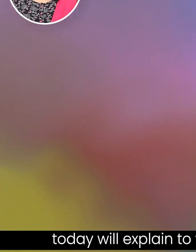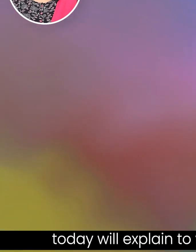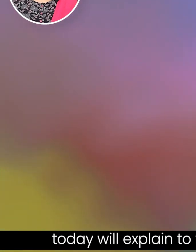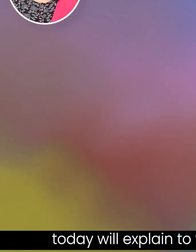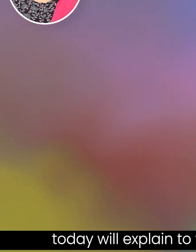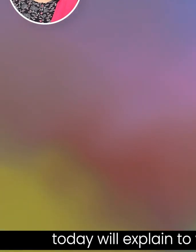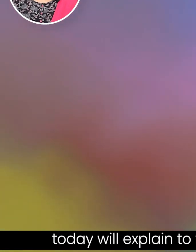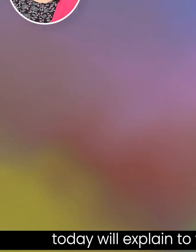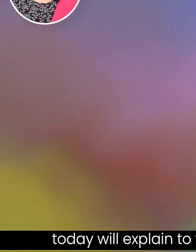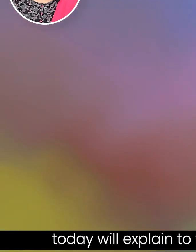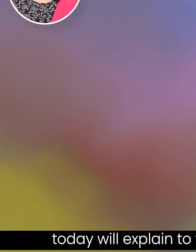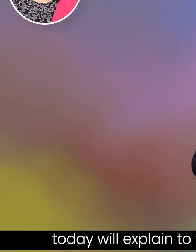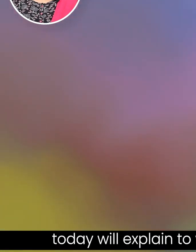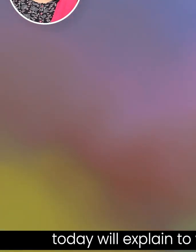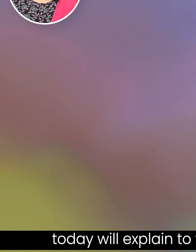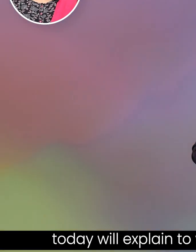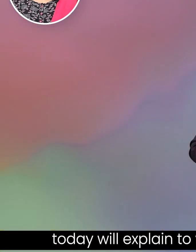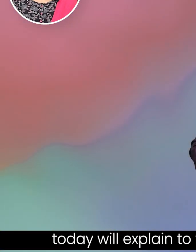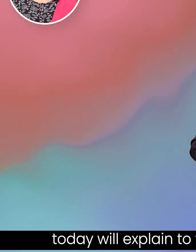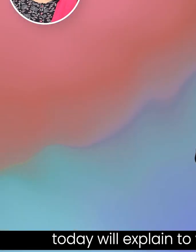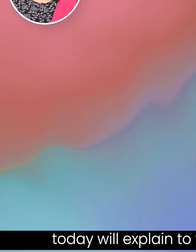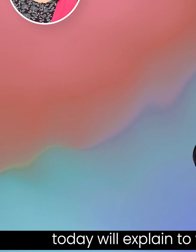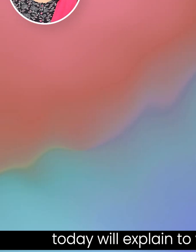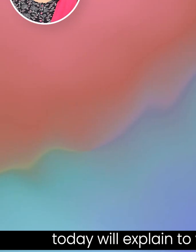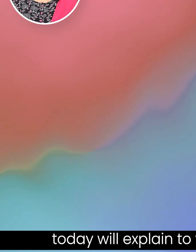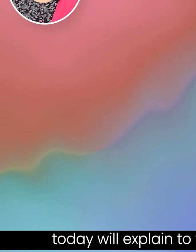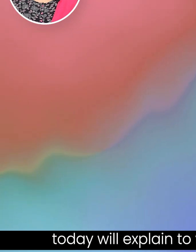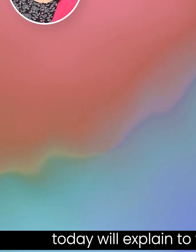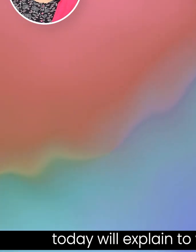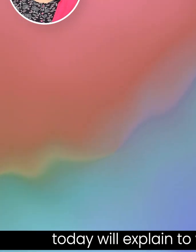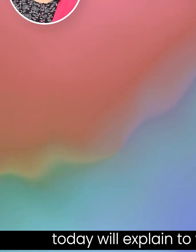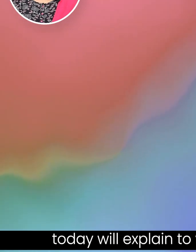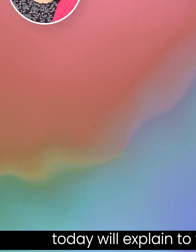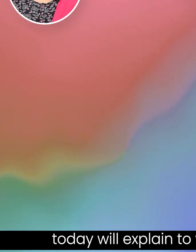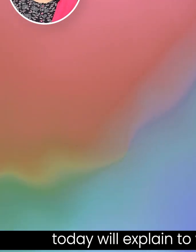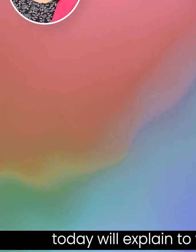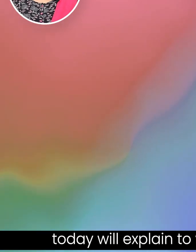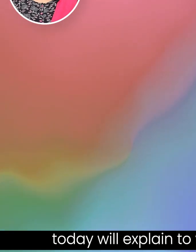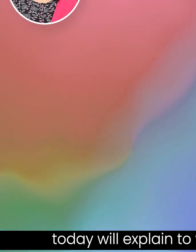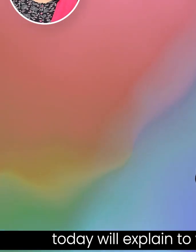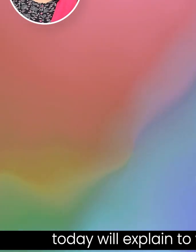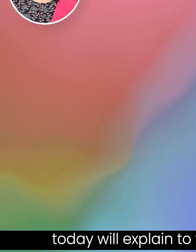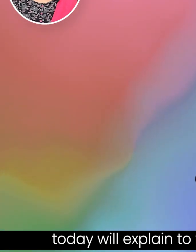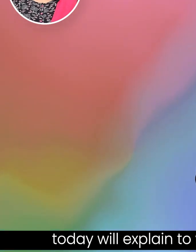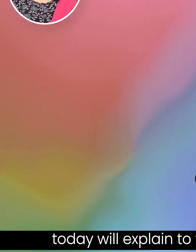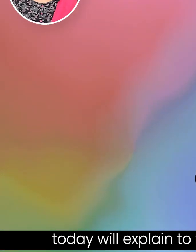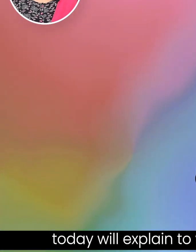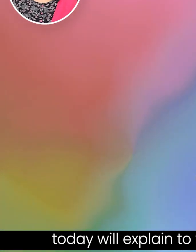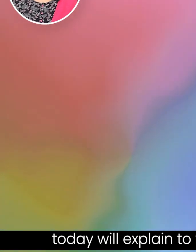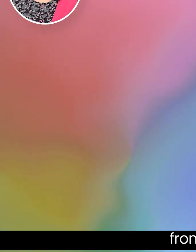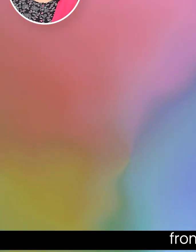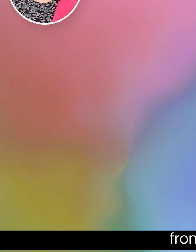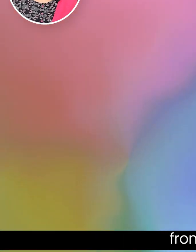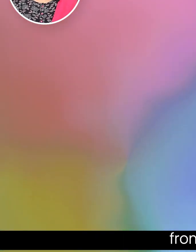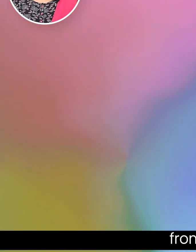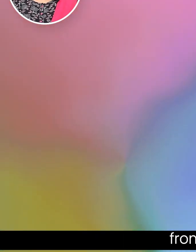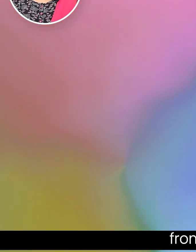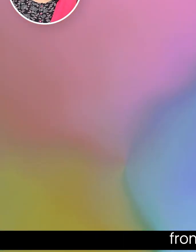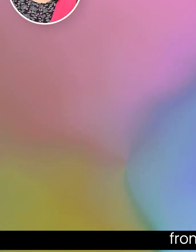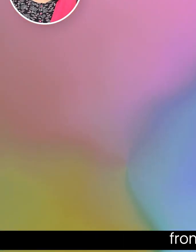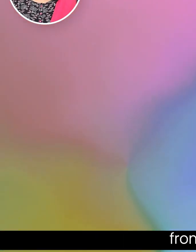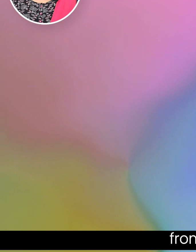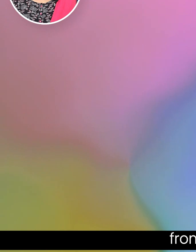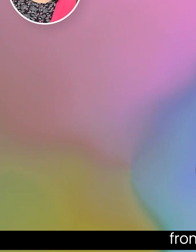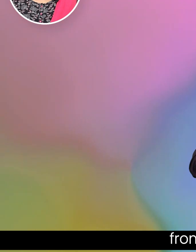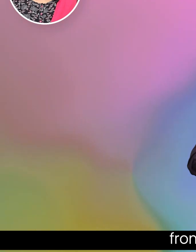Today we will explain to you the topic excretion in other organisms from the